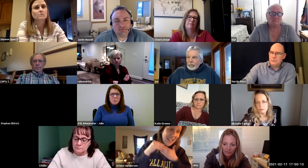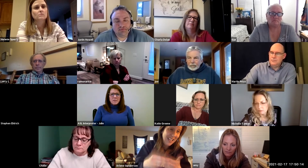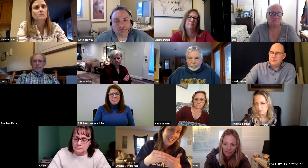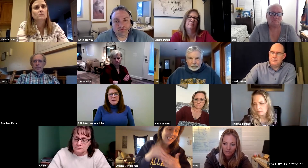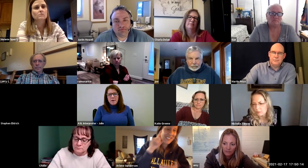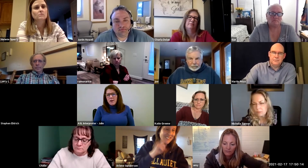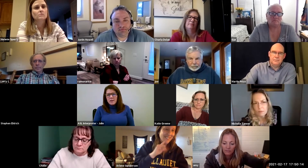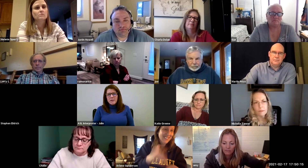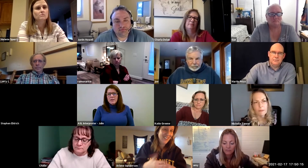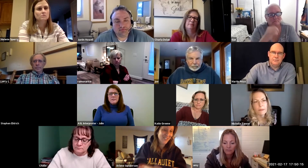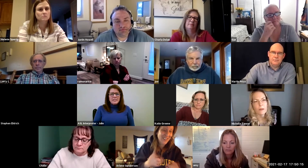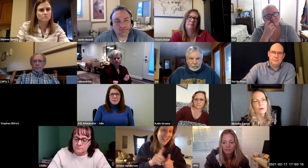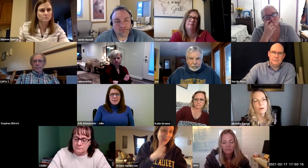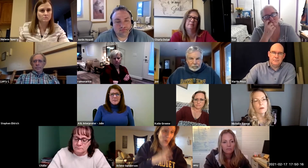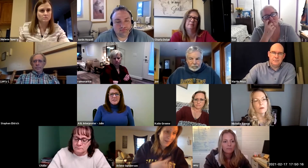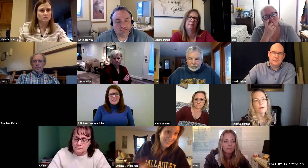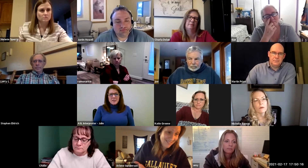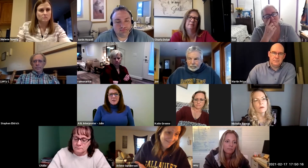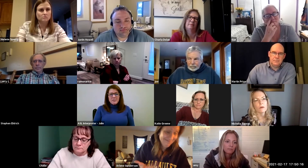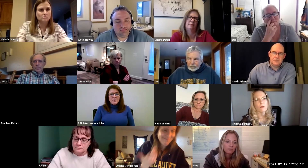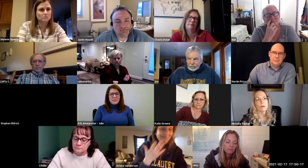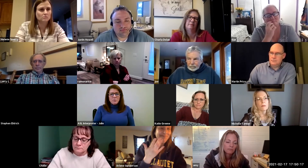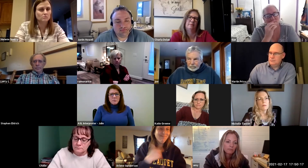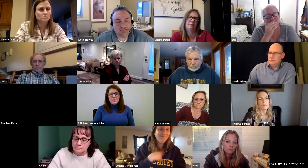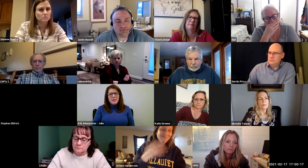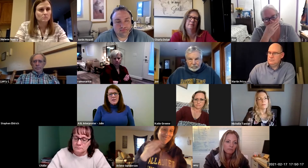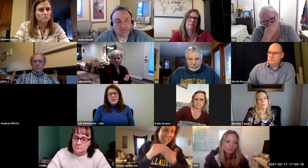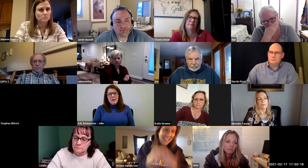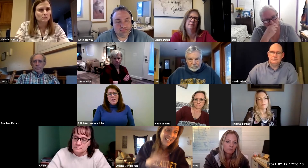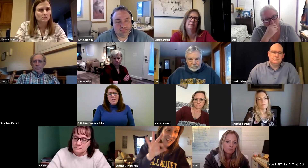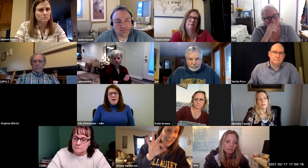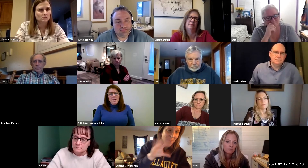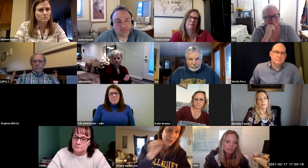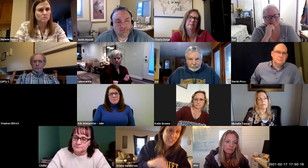deaf woman BIPOC leader at the Deaf Center, you know, as a woman,